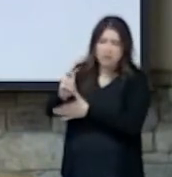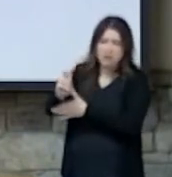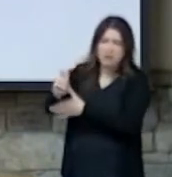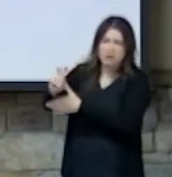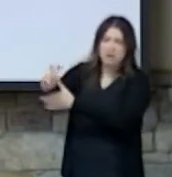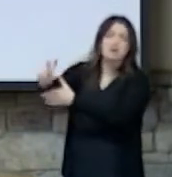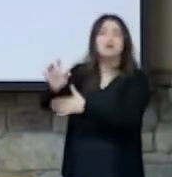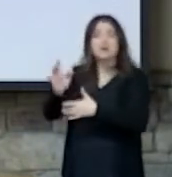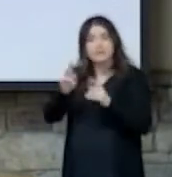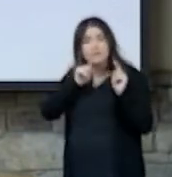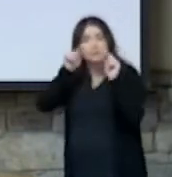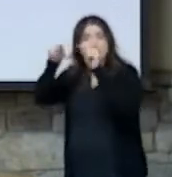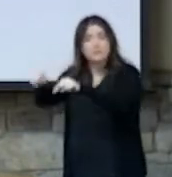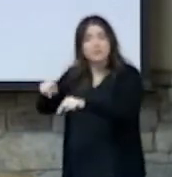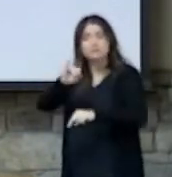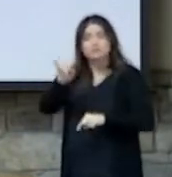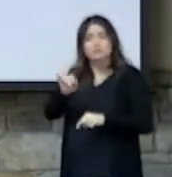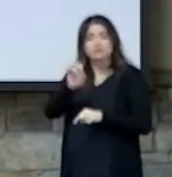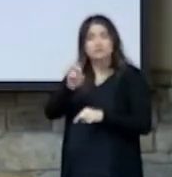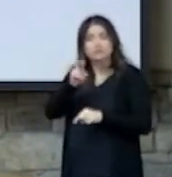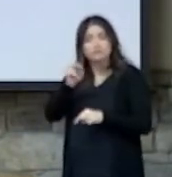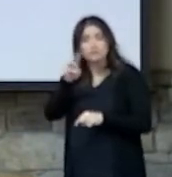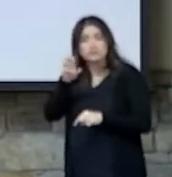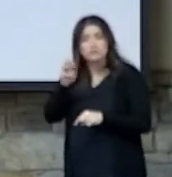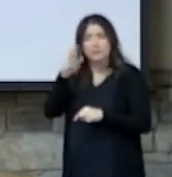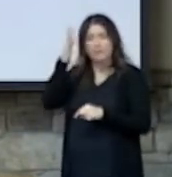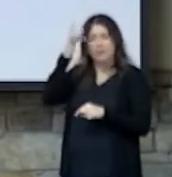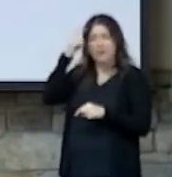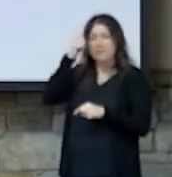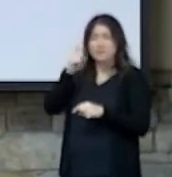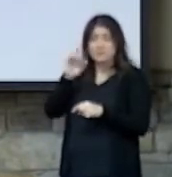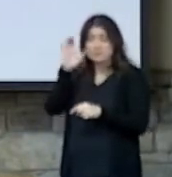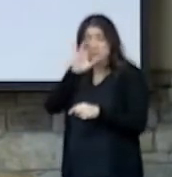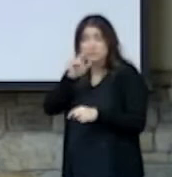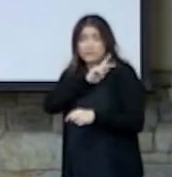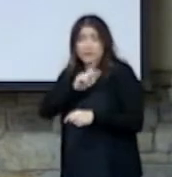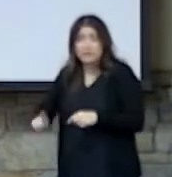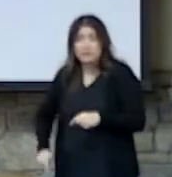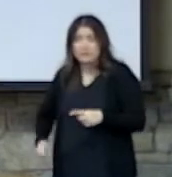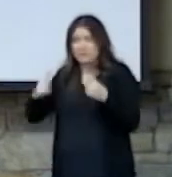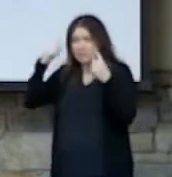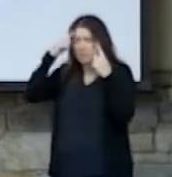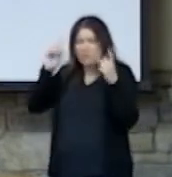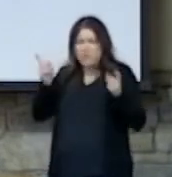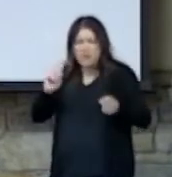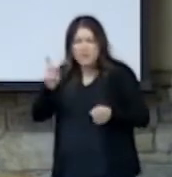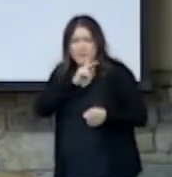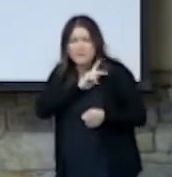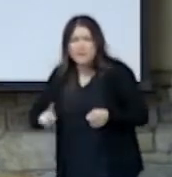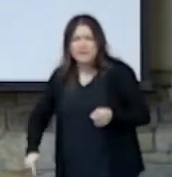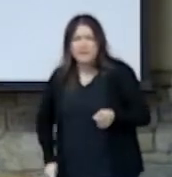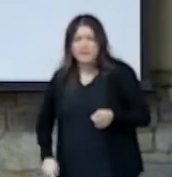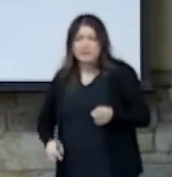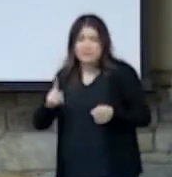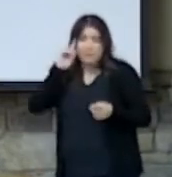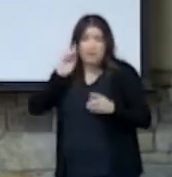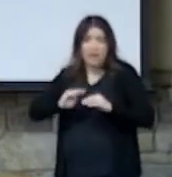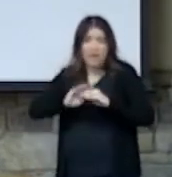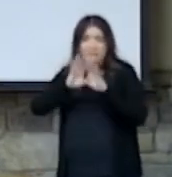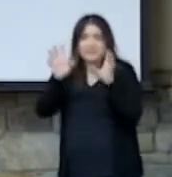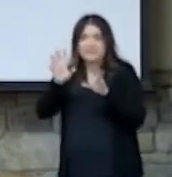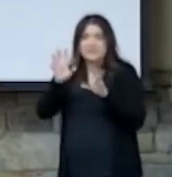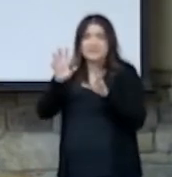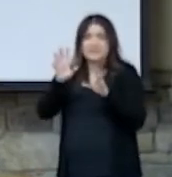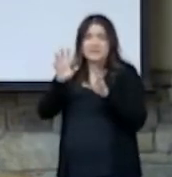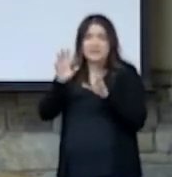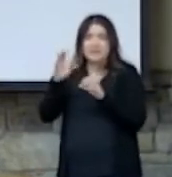to Jerusalem because they were searching for a king. And where would this king be? They would think, obviously, the capital city,